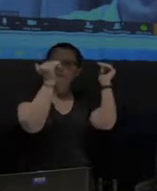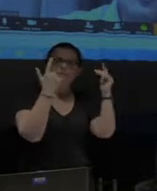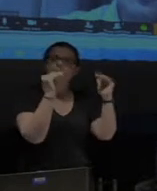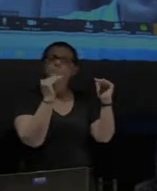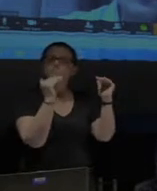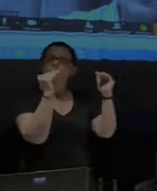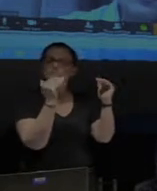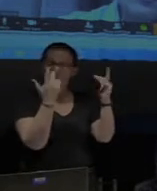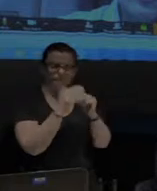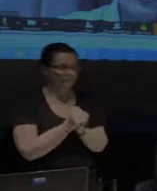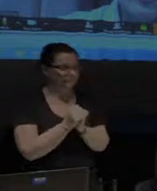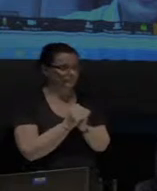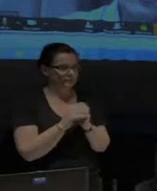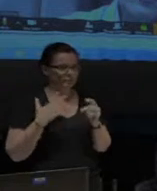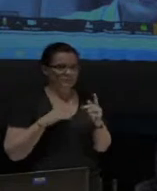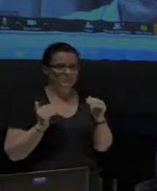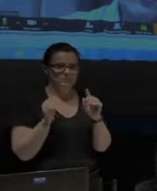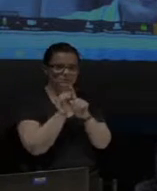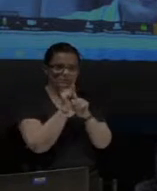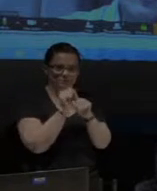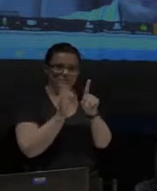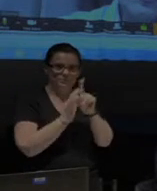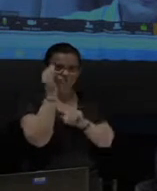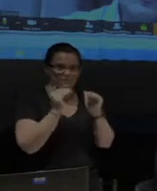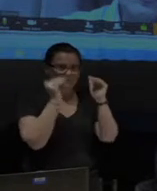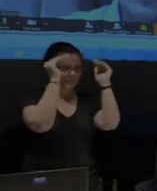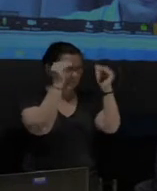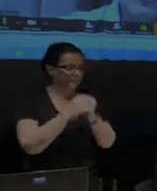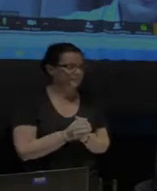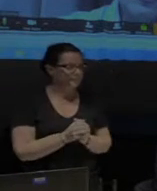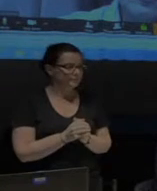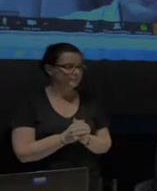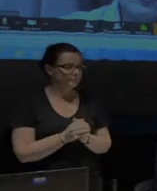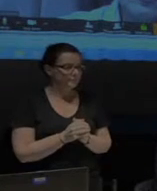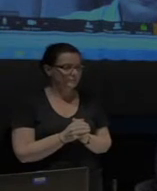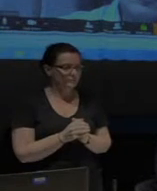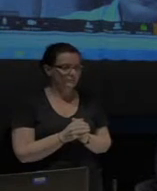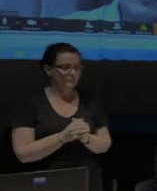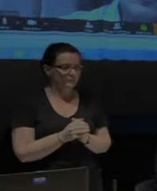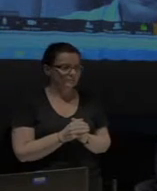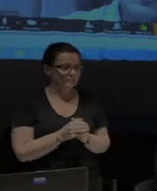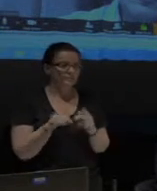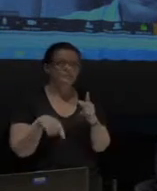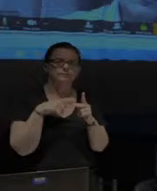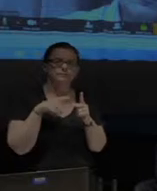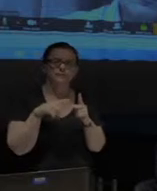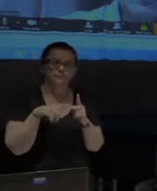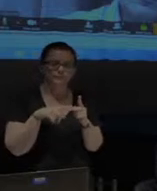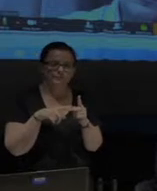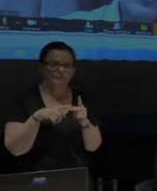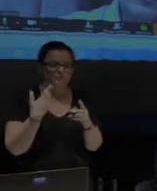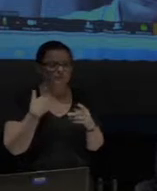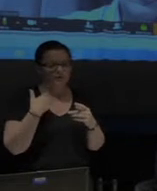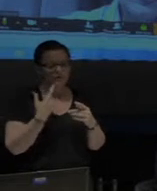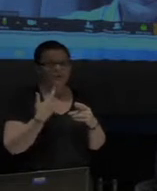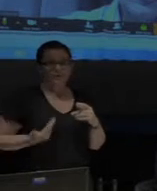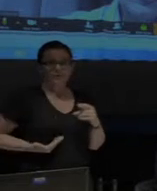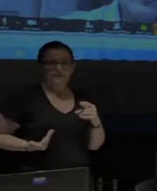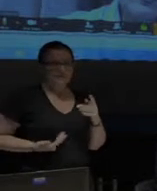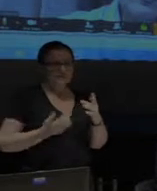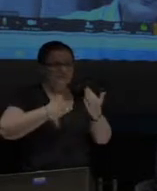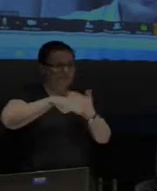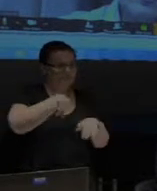The second point I think I would make about some of the challenges, and I think I need to make 3 points on this one, is that we have a mix of different businesses in this